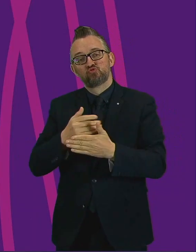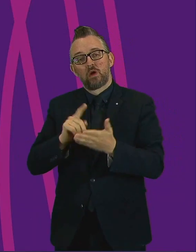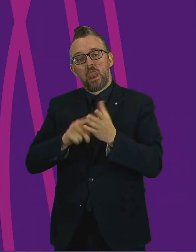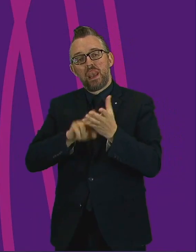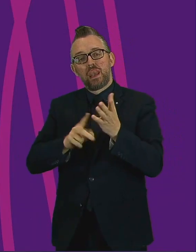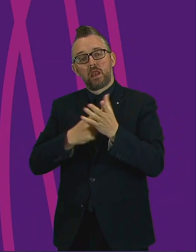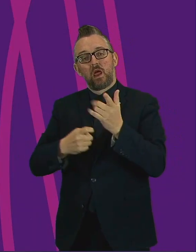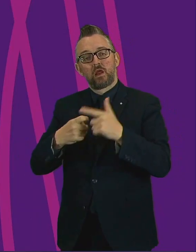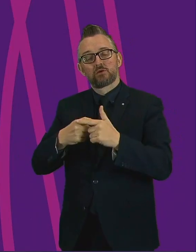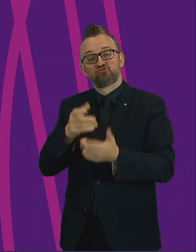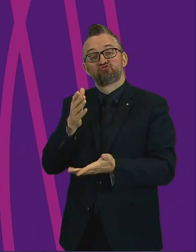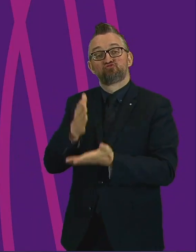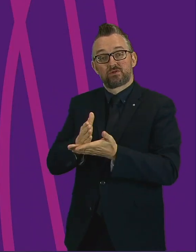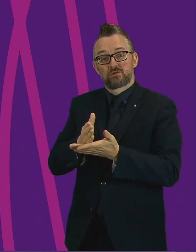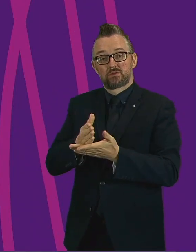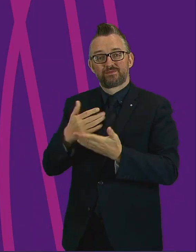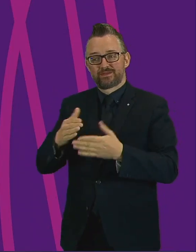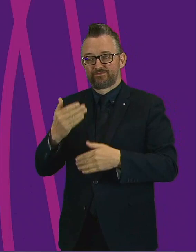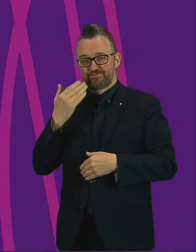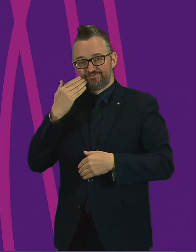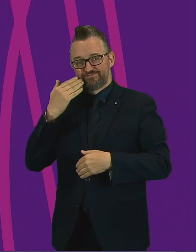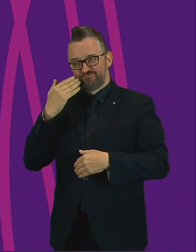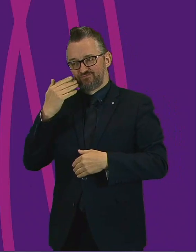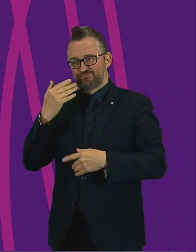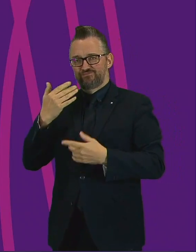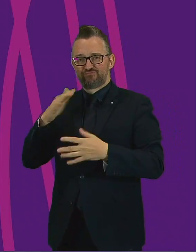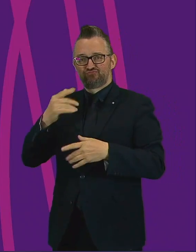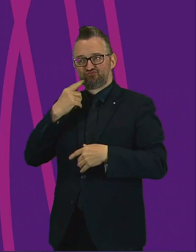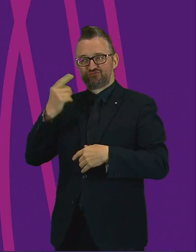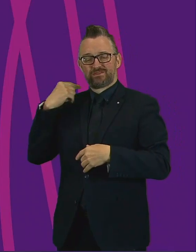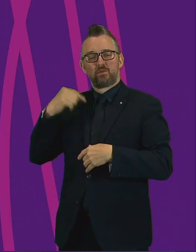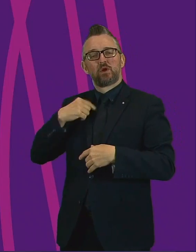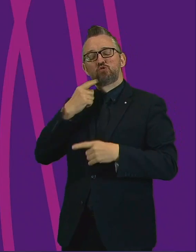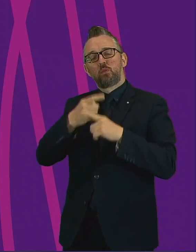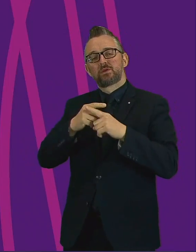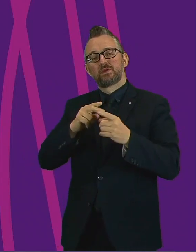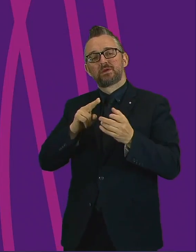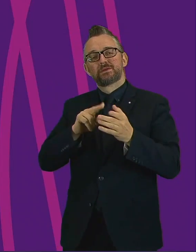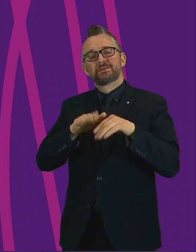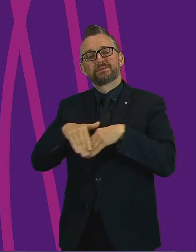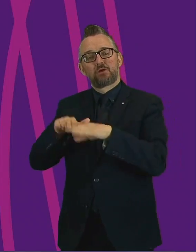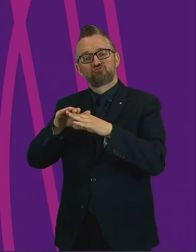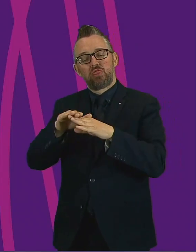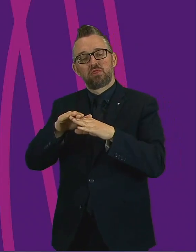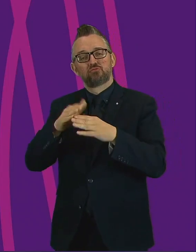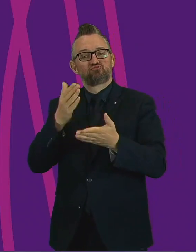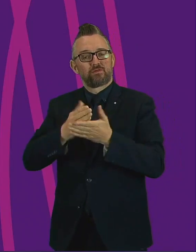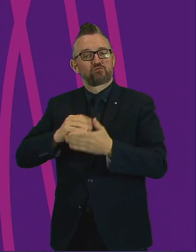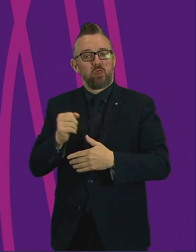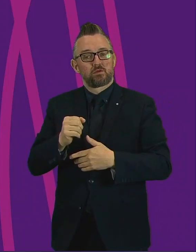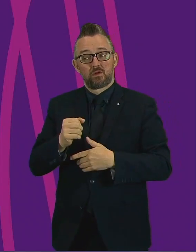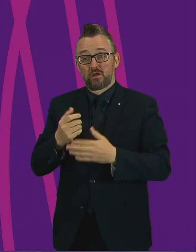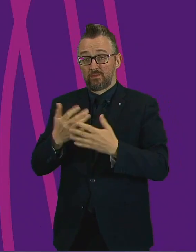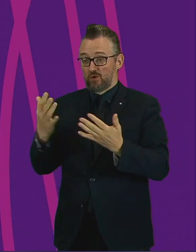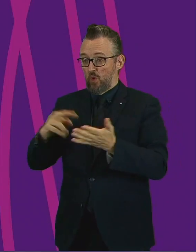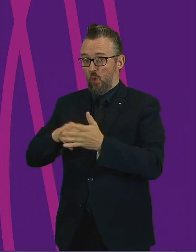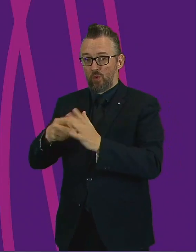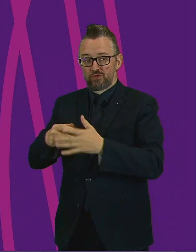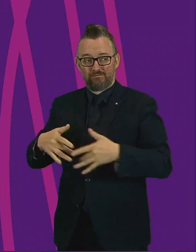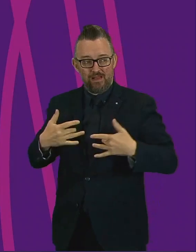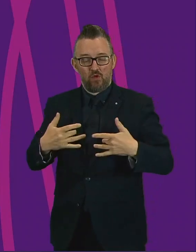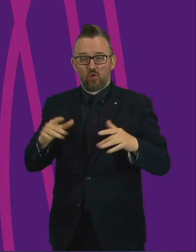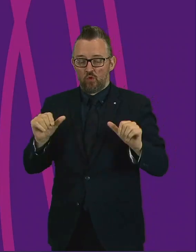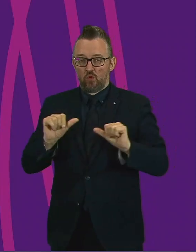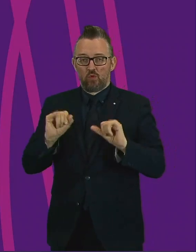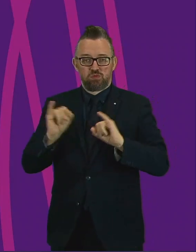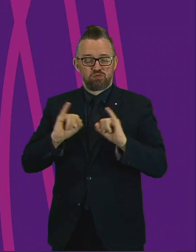many organisations, a couple of weeks ago of course I was answering a question about the National Trust for Scotland. Many of these organisations are facing considerable challenges